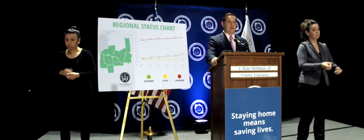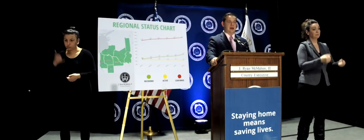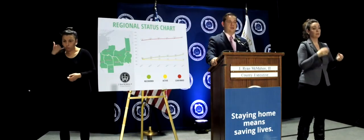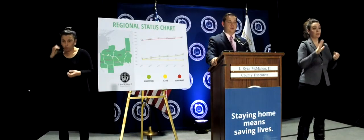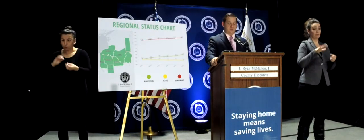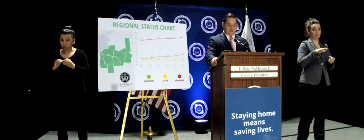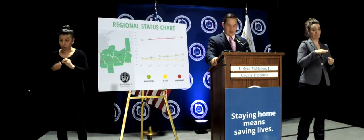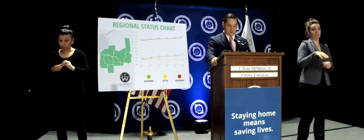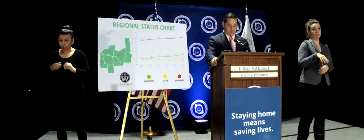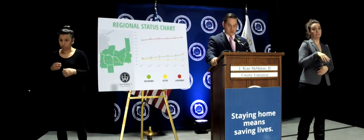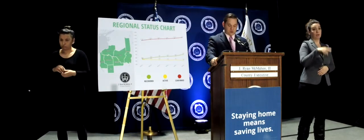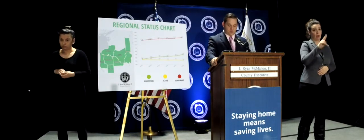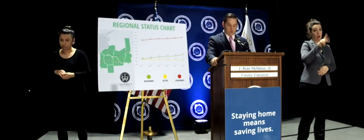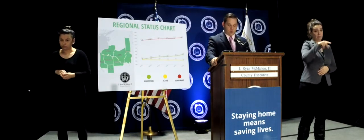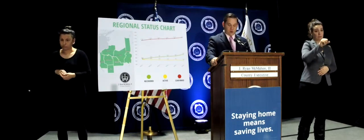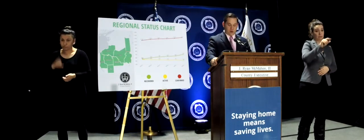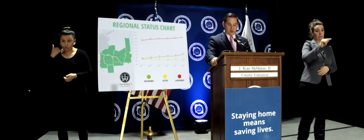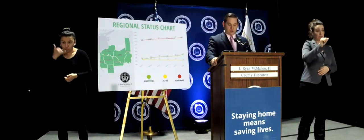Triage Hotline,